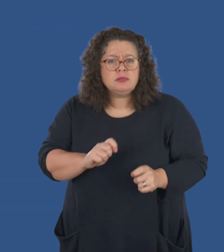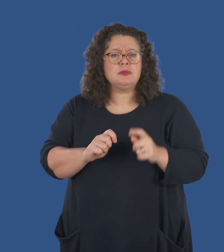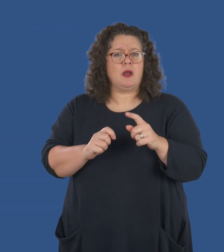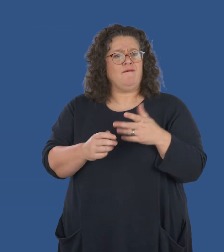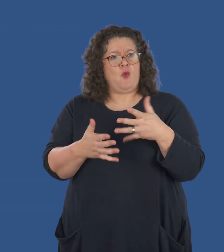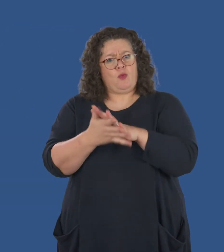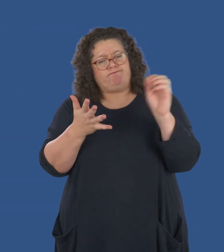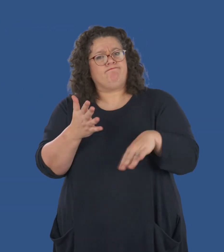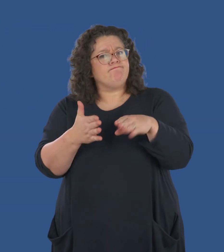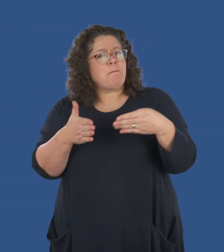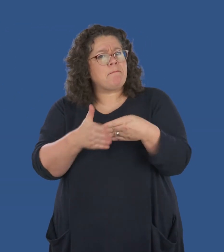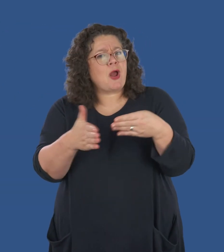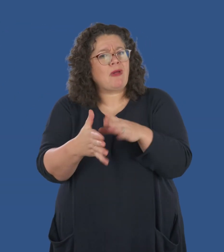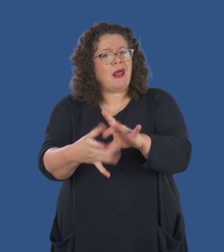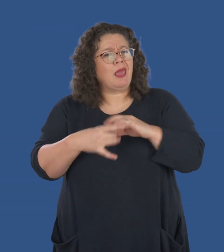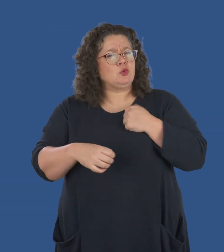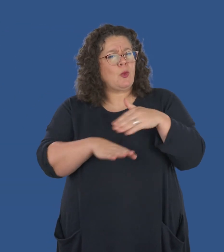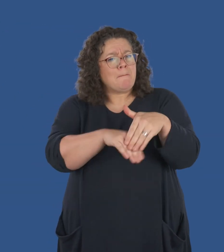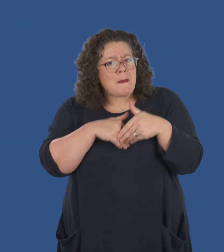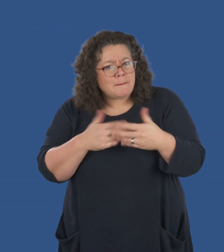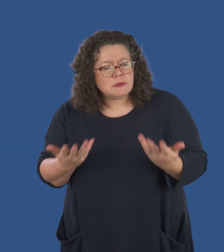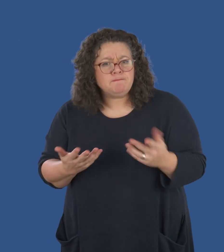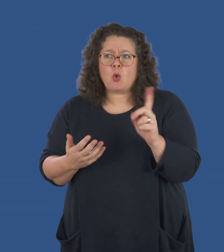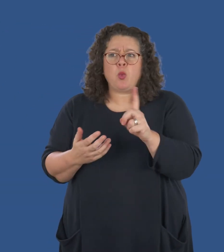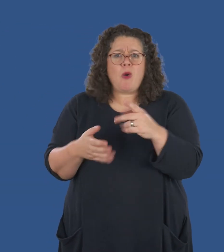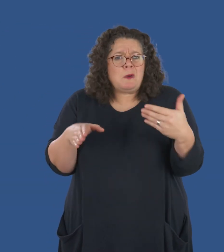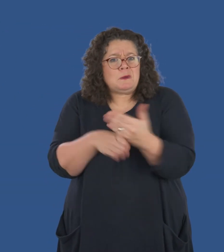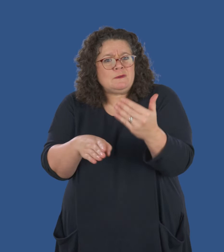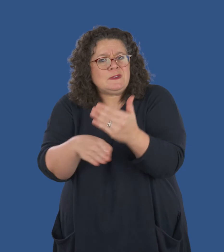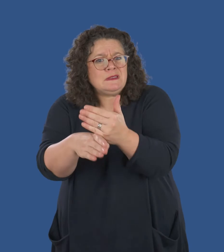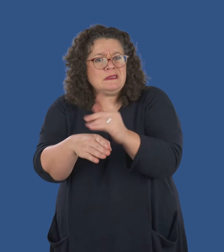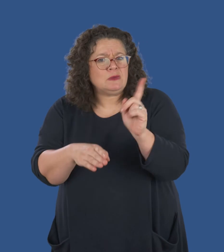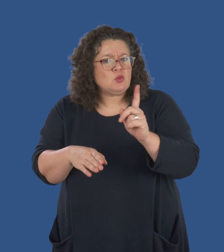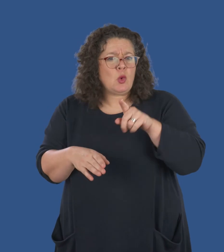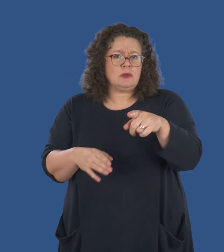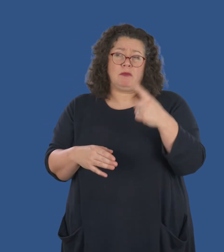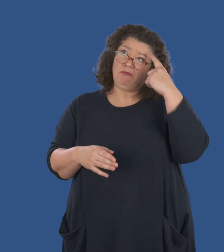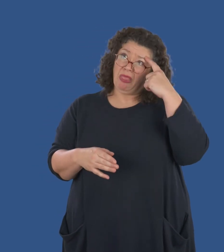What campaign activities will you be undertaking, and how much of that activity do you expect to do